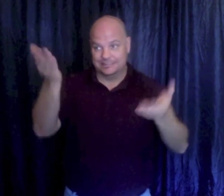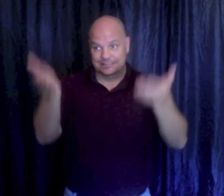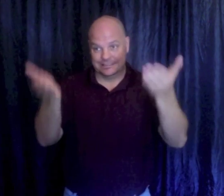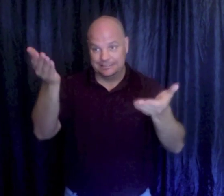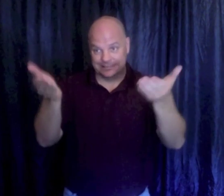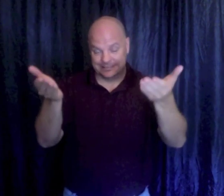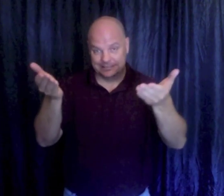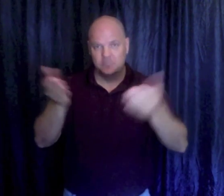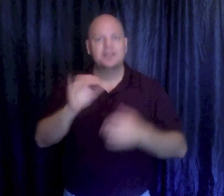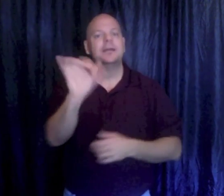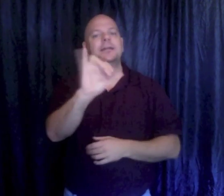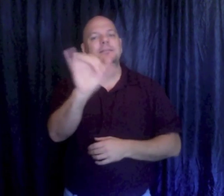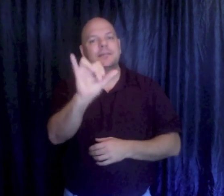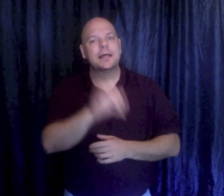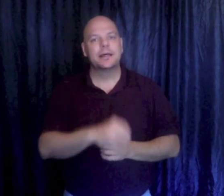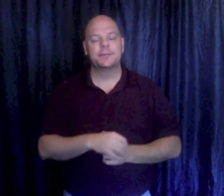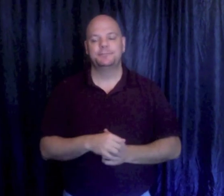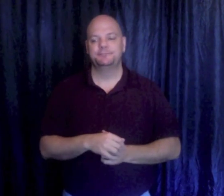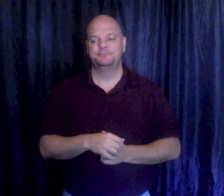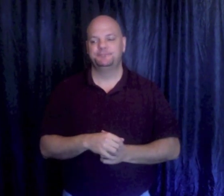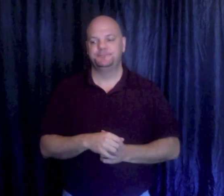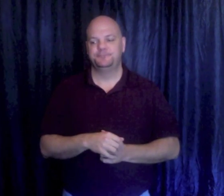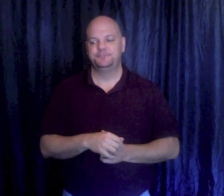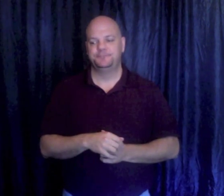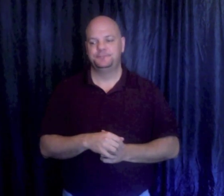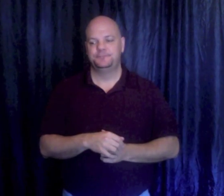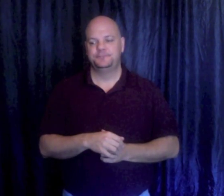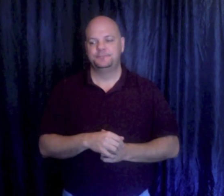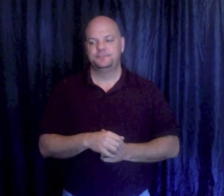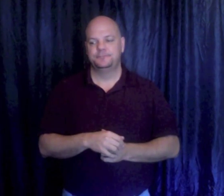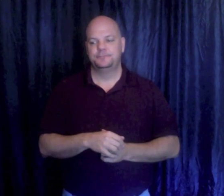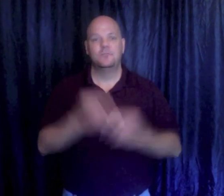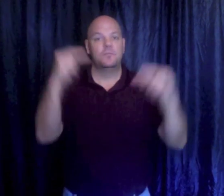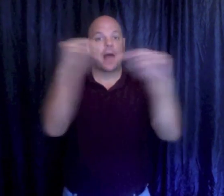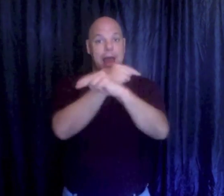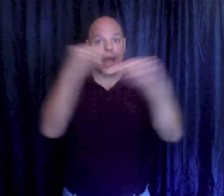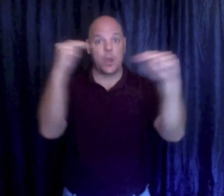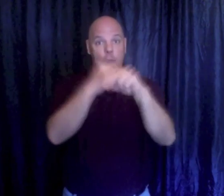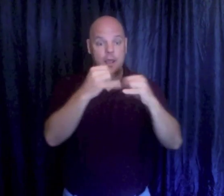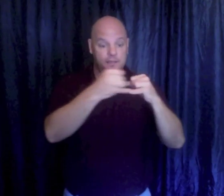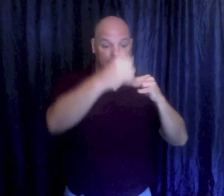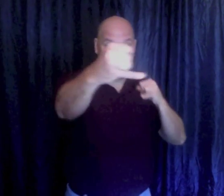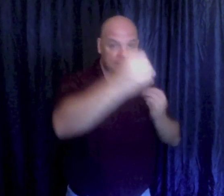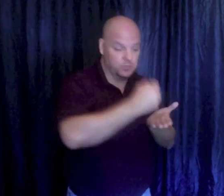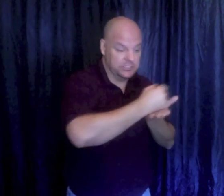someone taking someone erasing the dotted lines off of the highway. I can't concentrate.